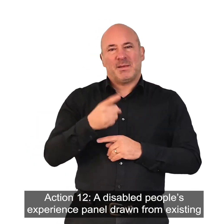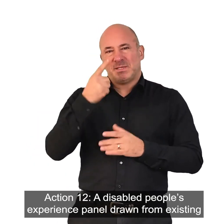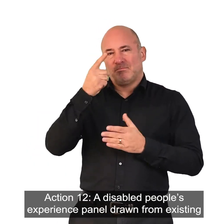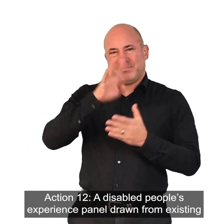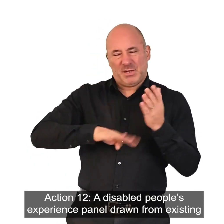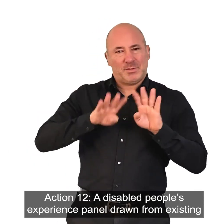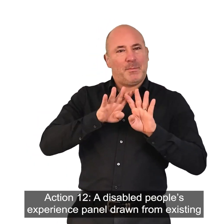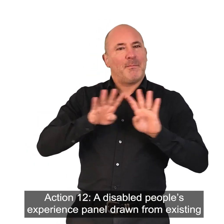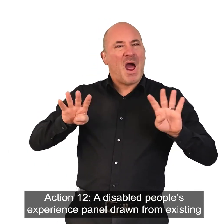from existing